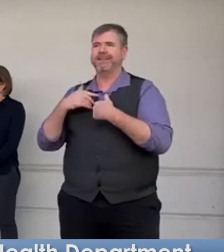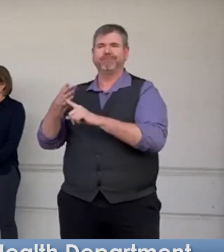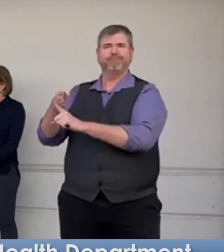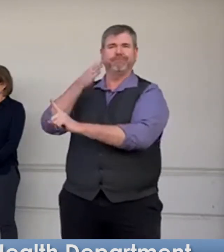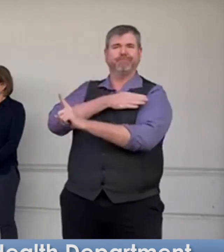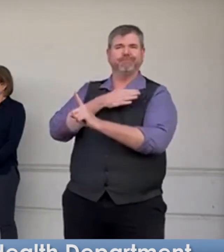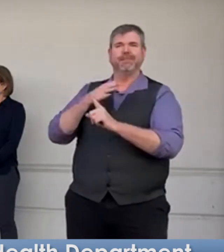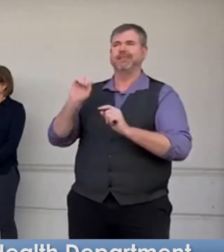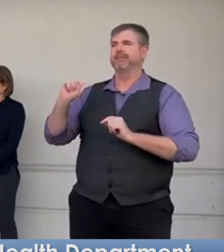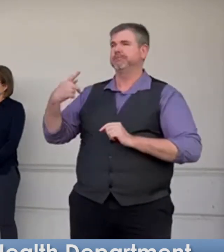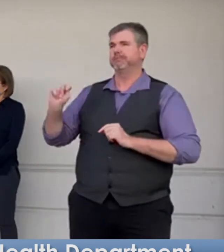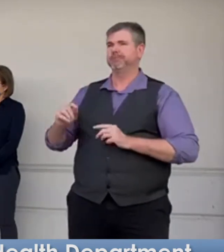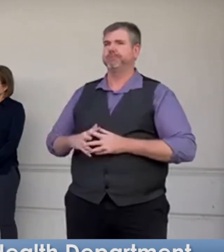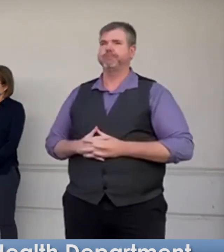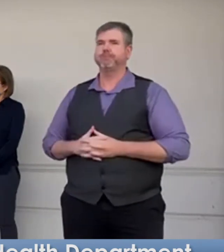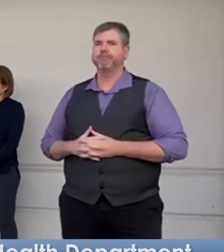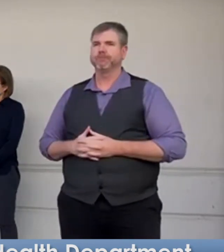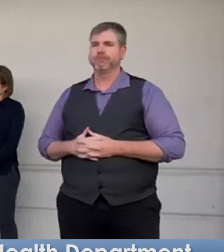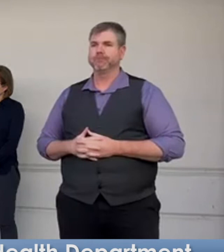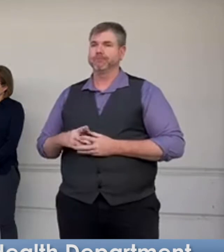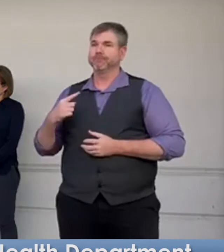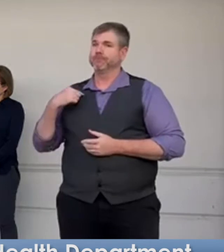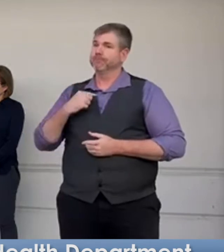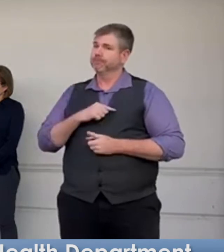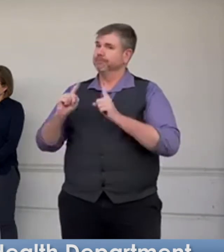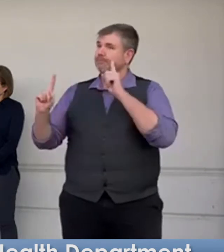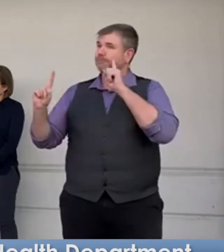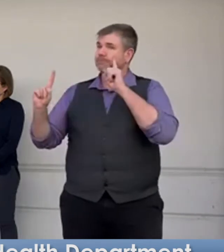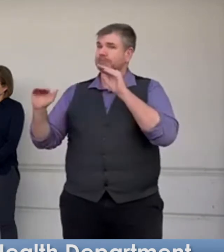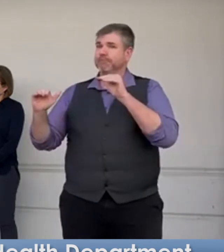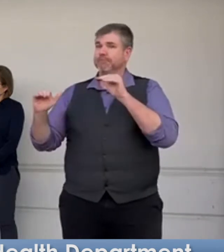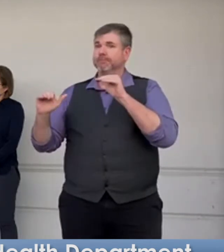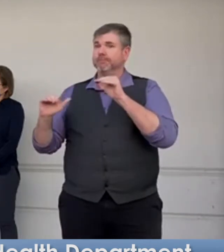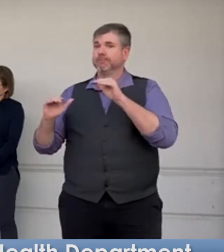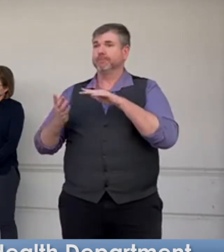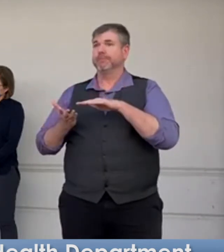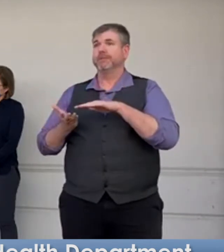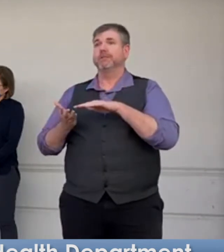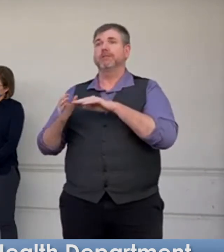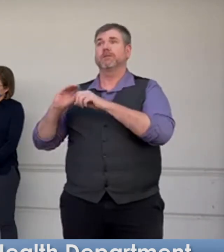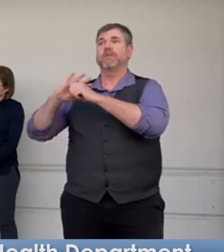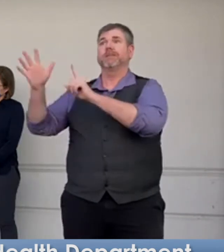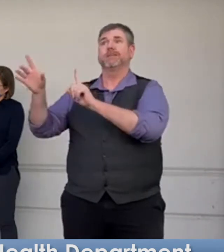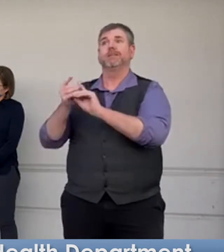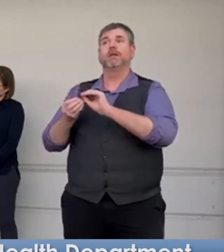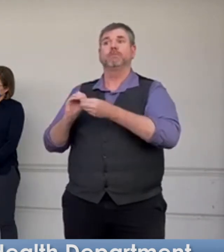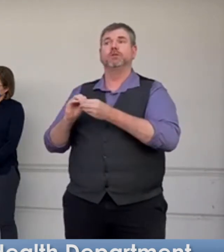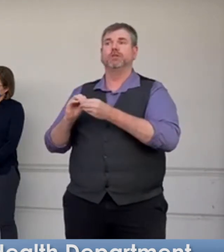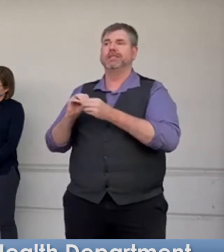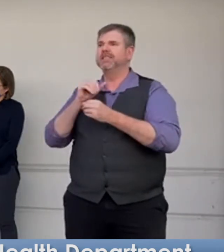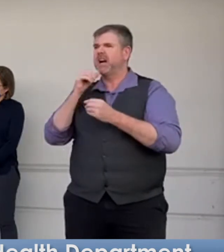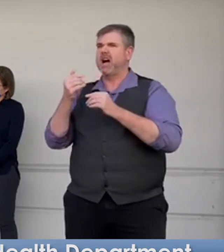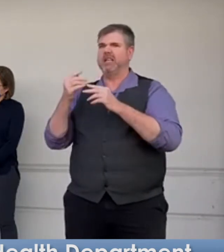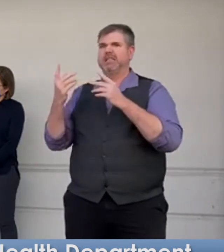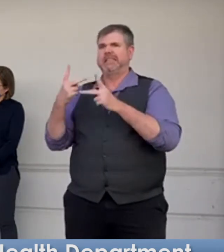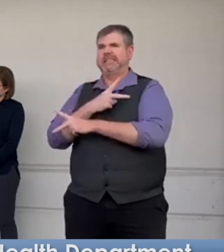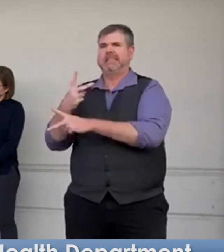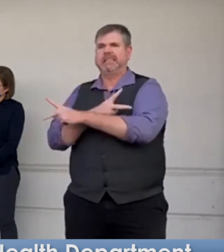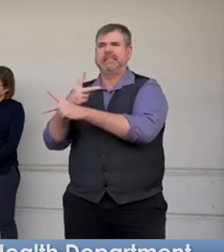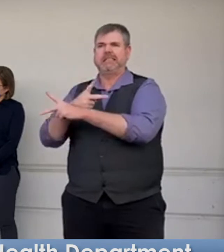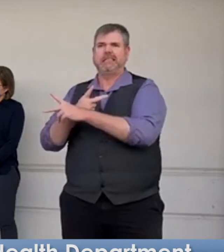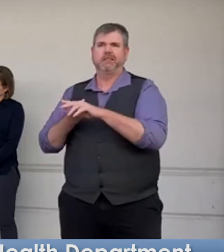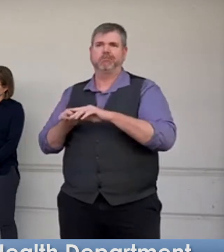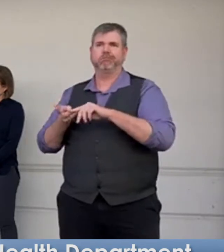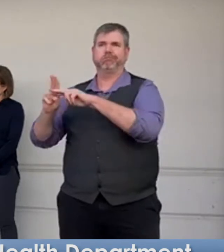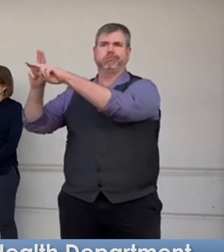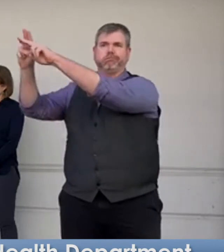this curve back under control, get back out of the purple tier, not only so that other sectors can reopen, but also